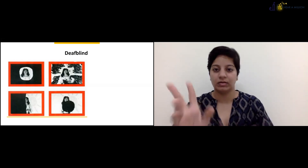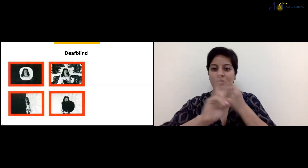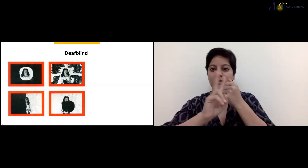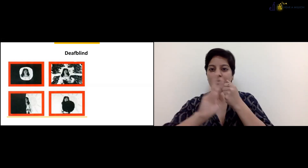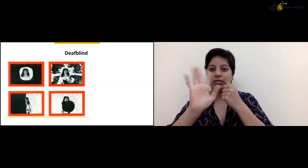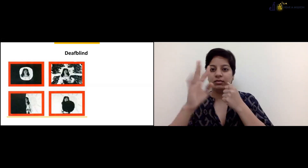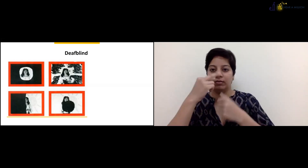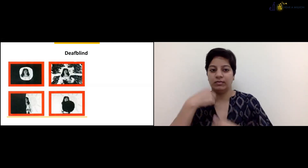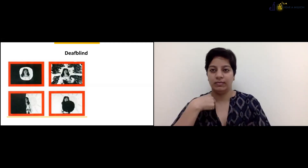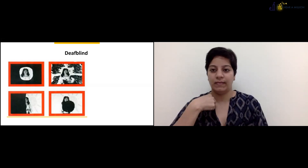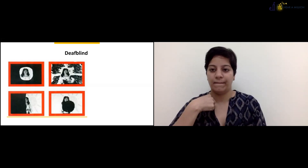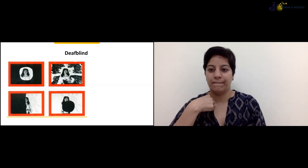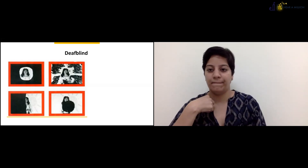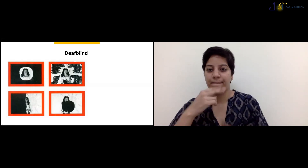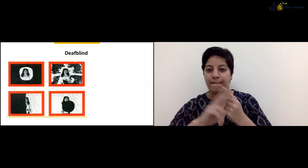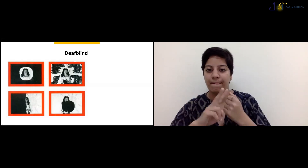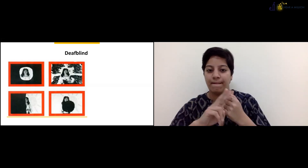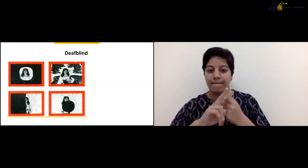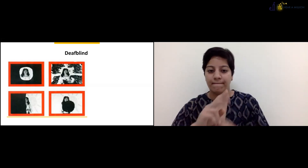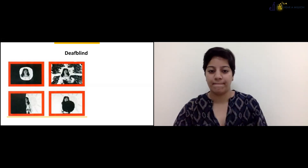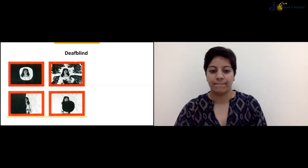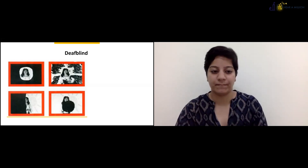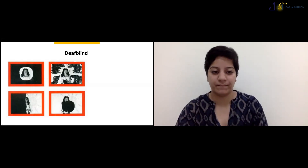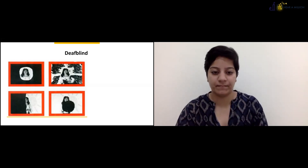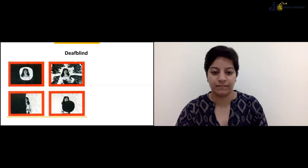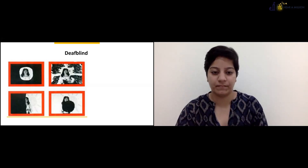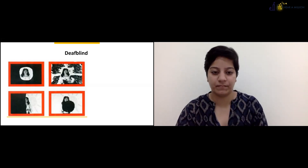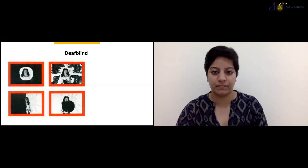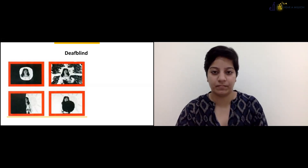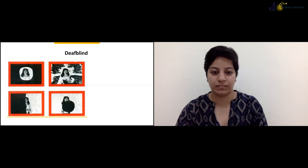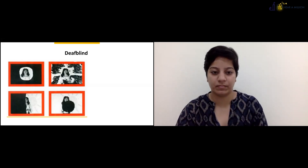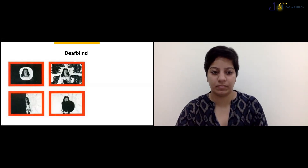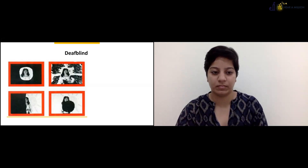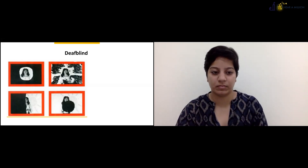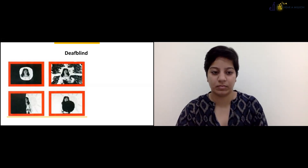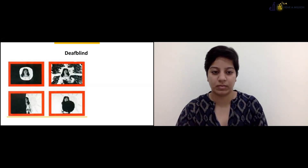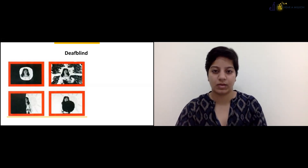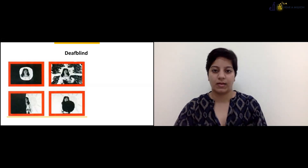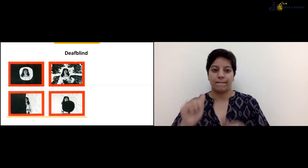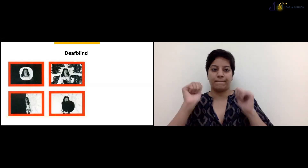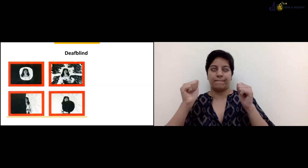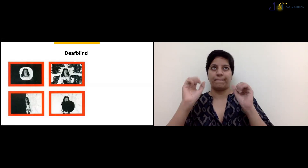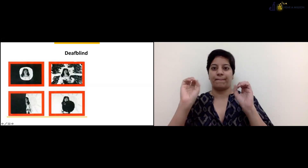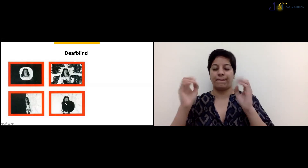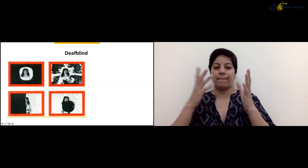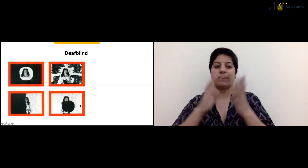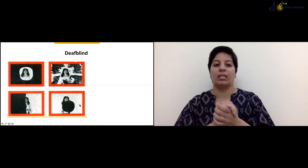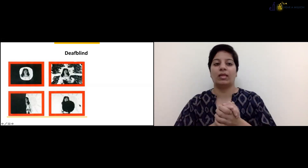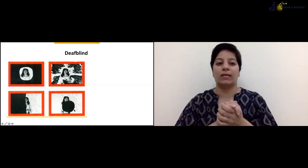Shall I start? Tushar, can you see me? Tushar, yeah, I can see you,